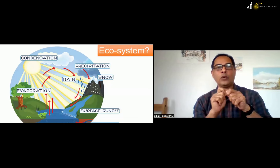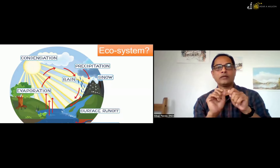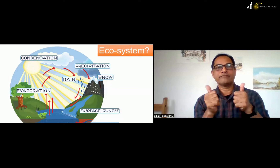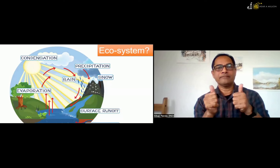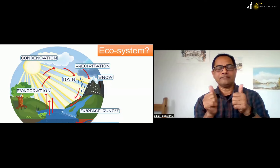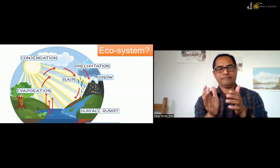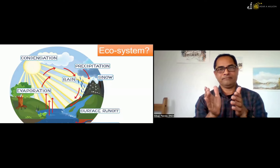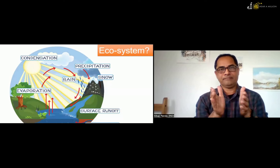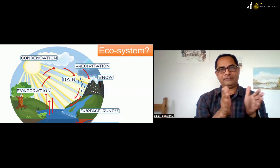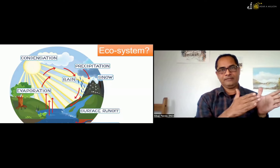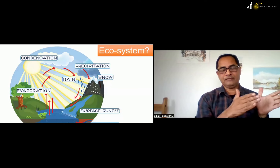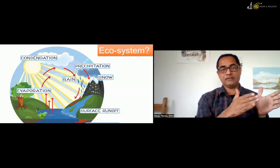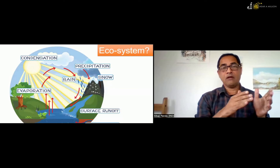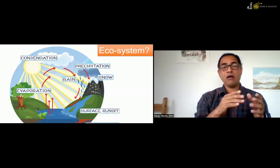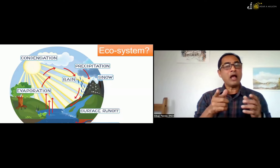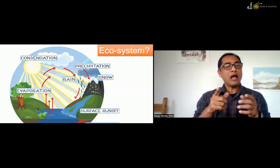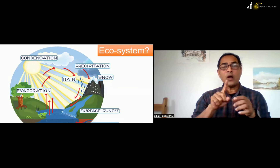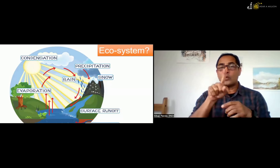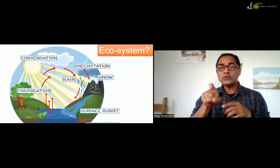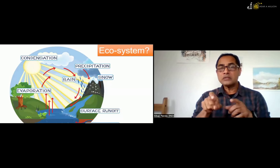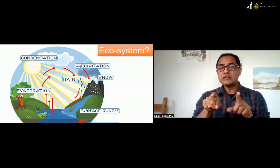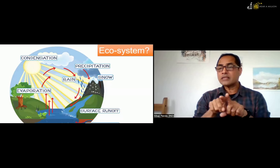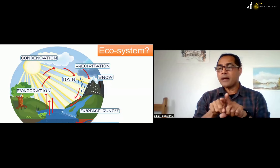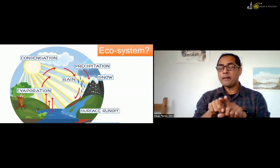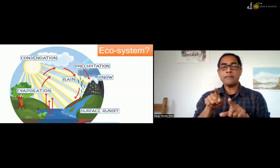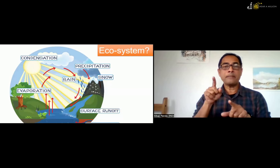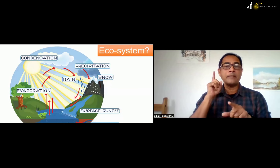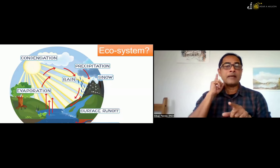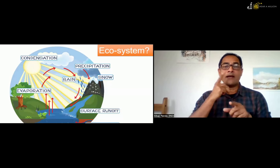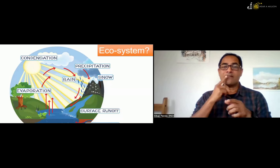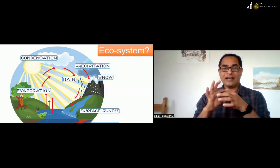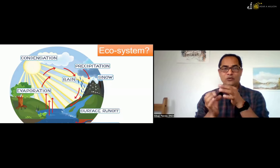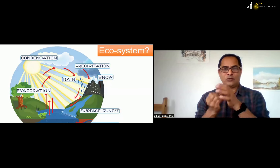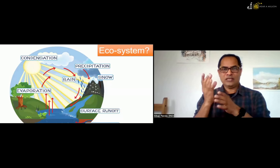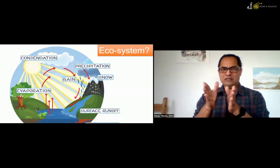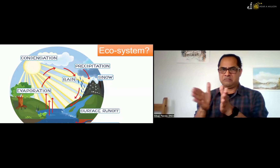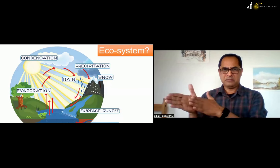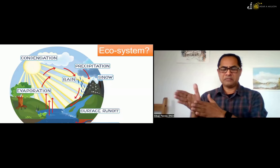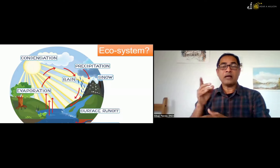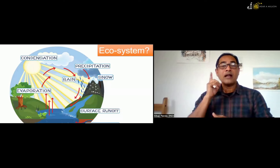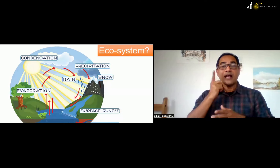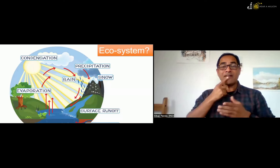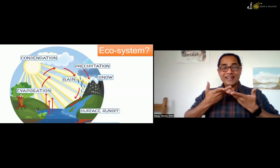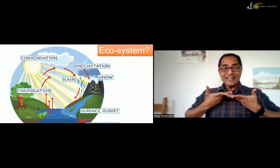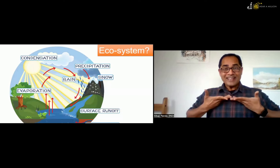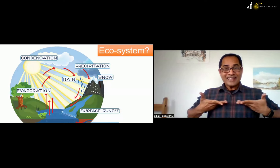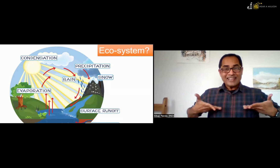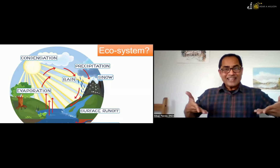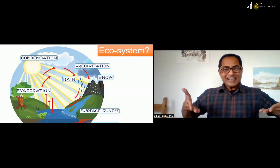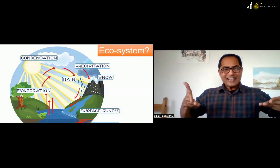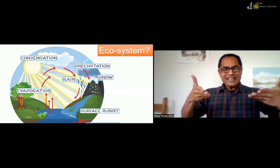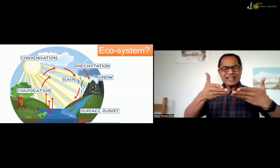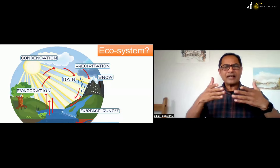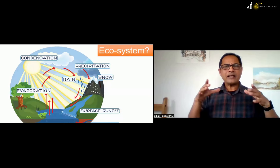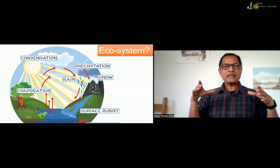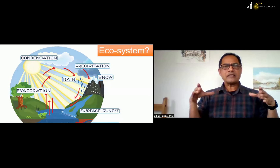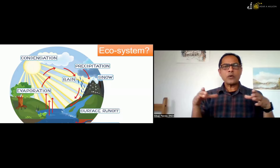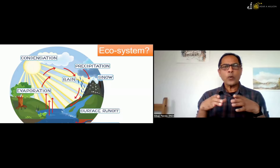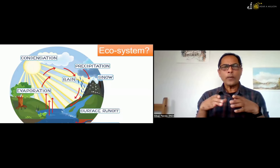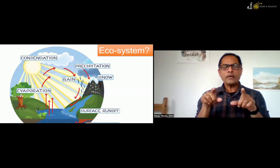Education is not the priority as of now. So another question, if you just talk